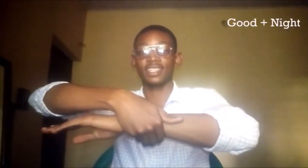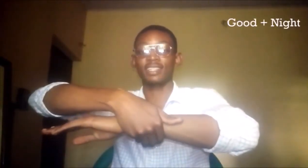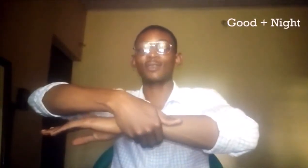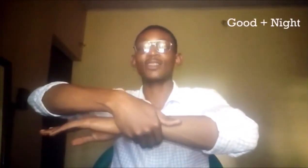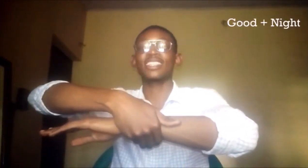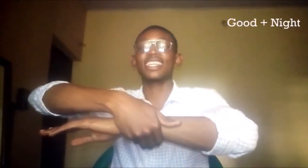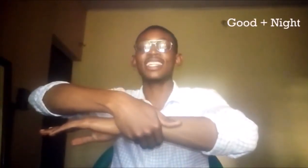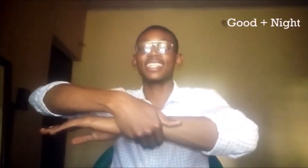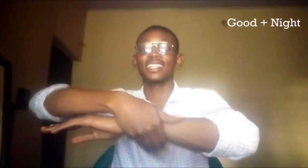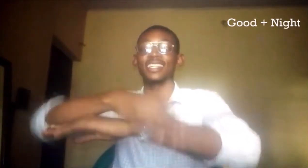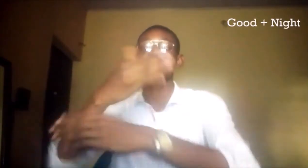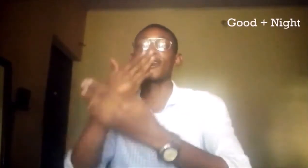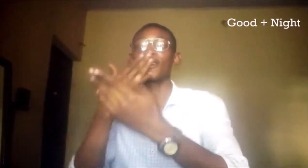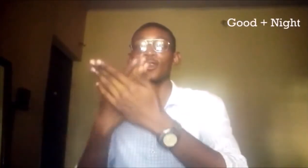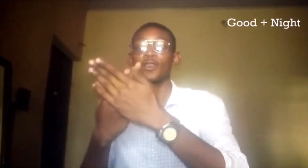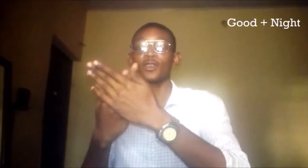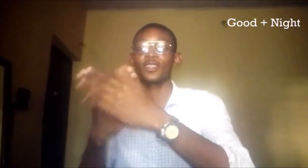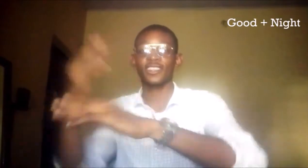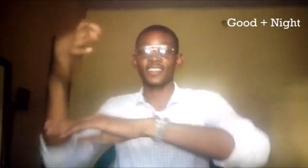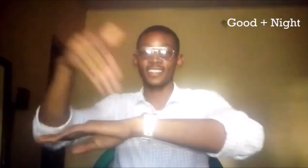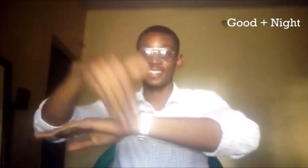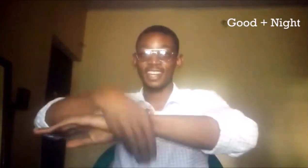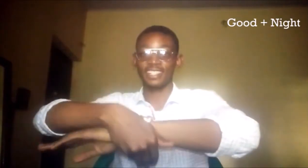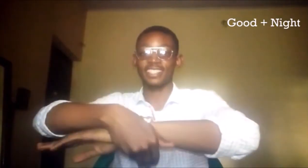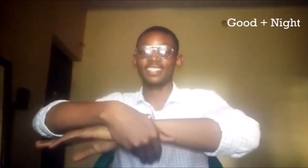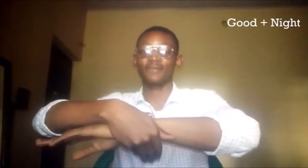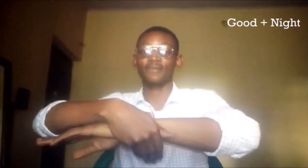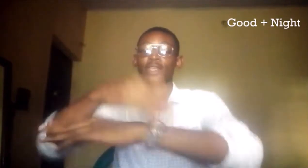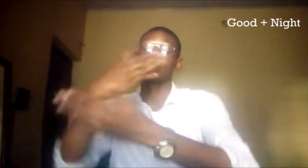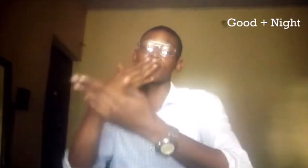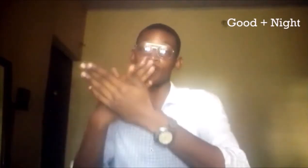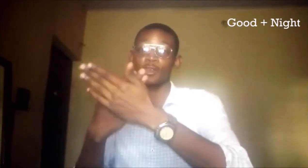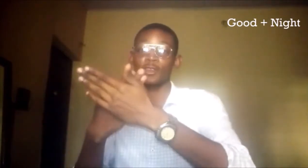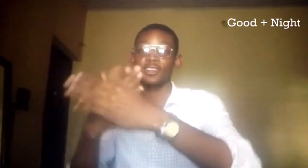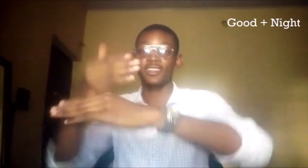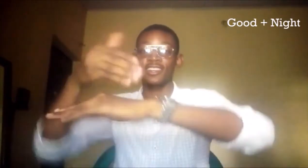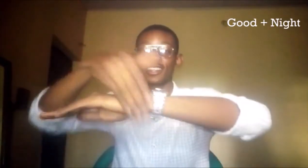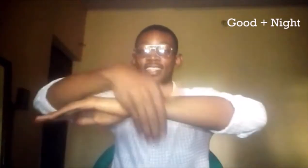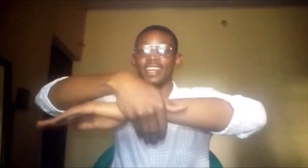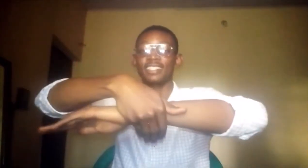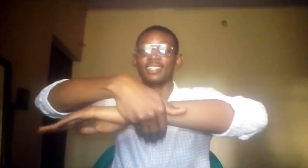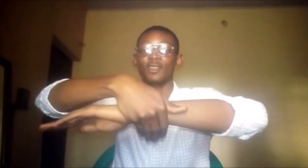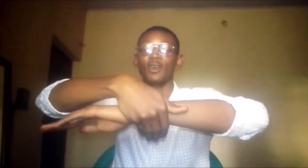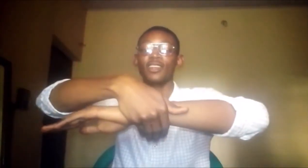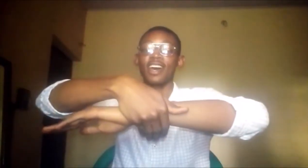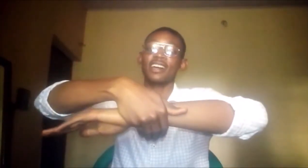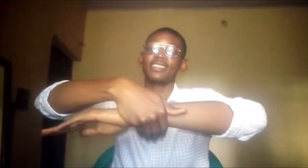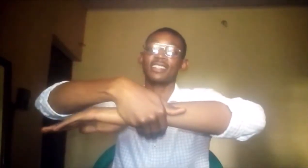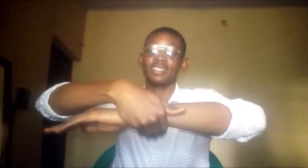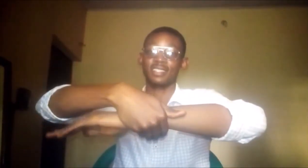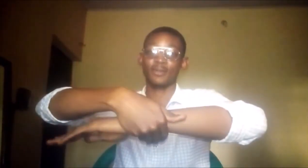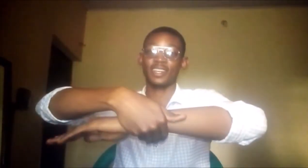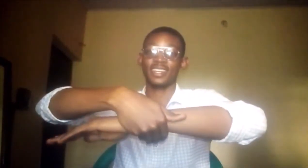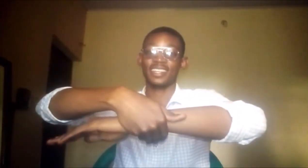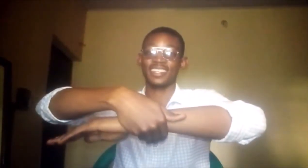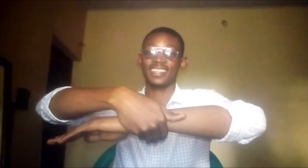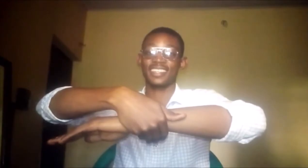sun is hidden. Good night. Good night. The sun has disappeared.